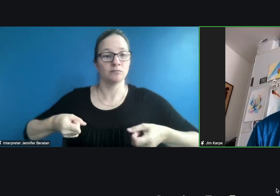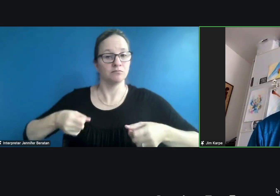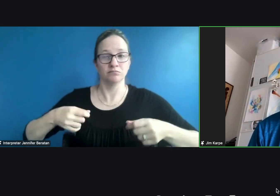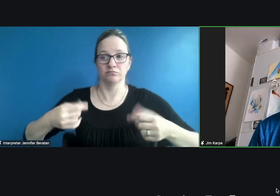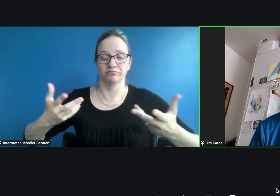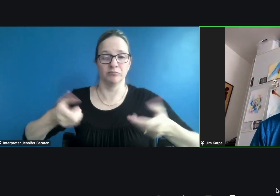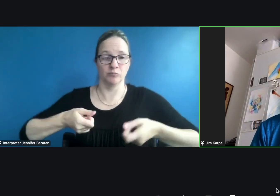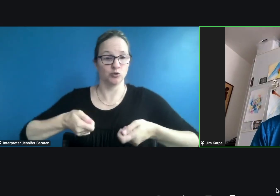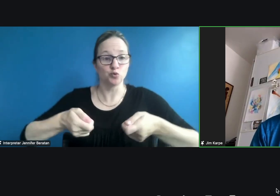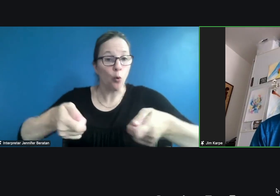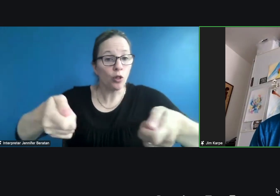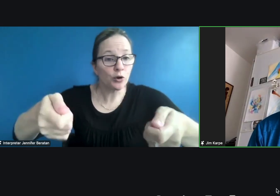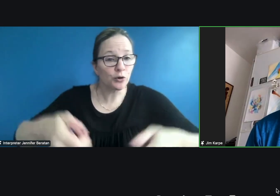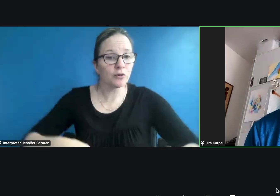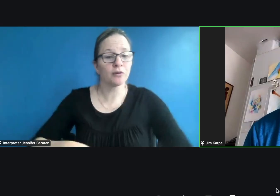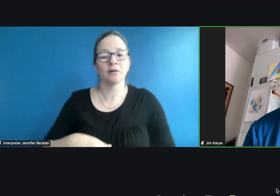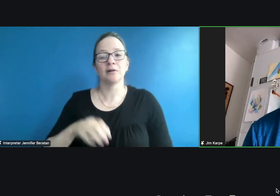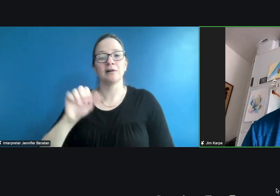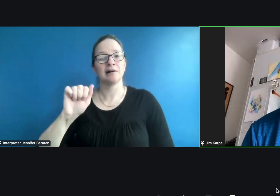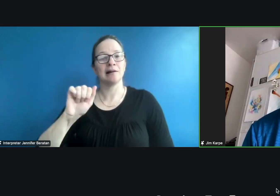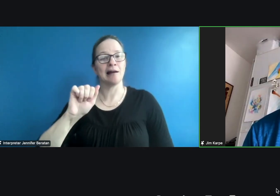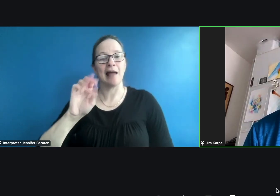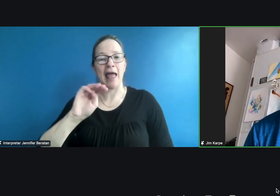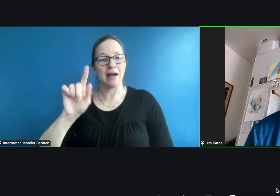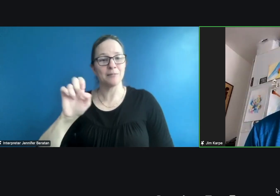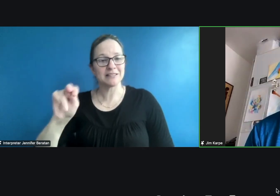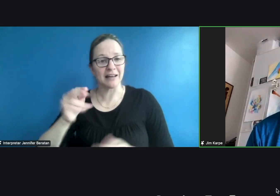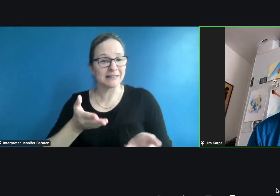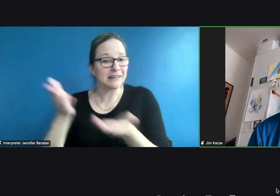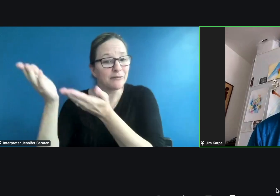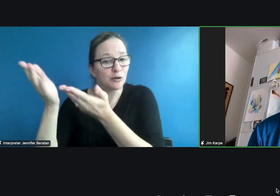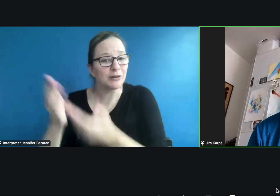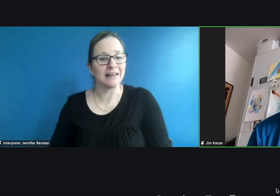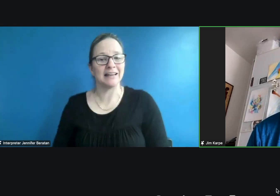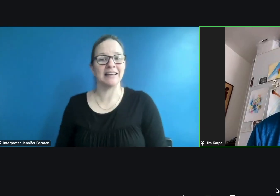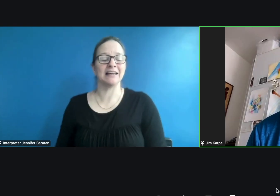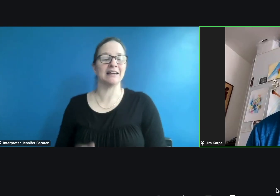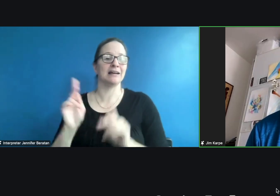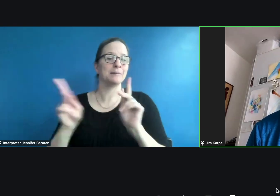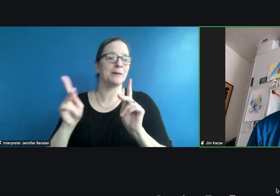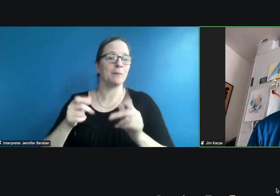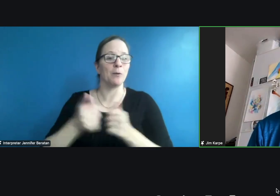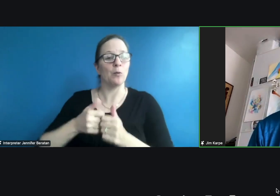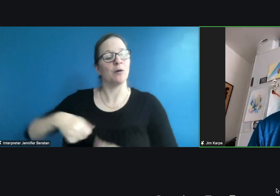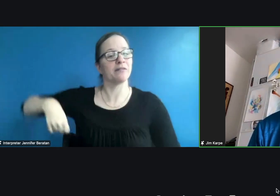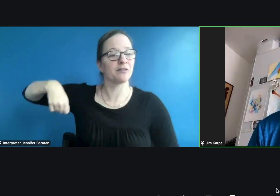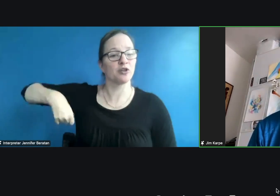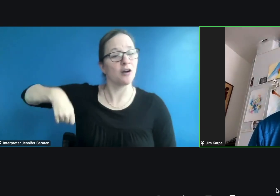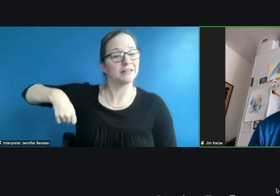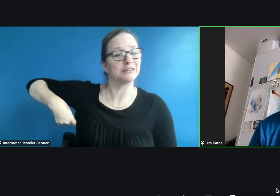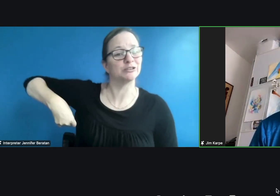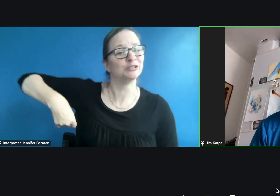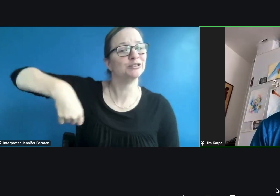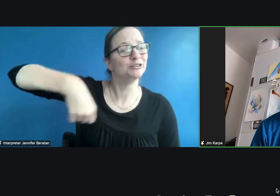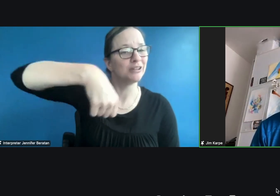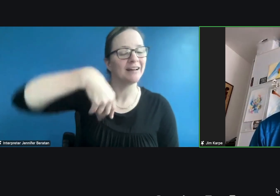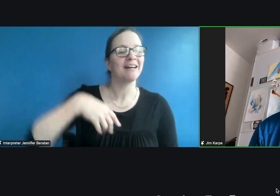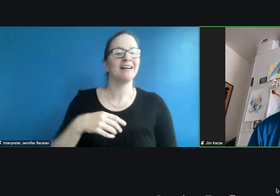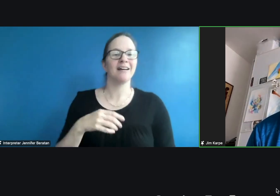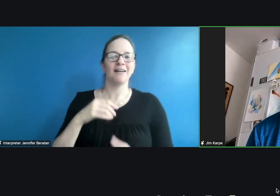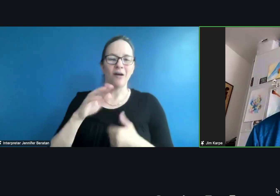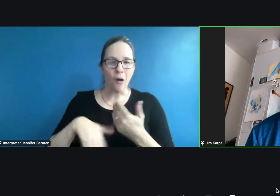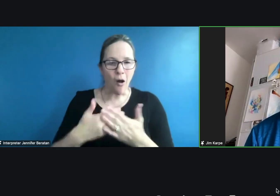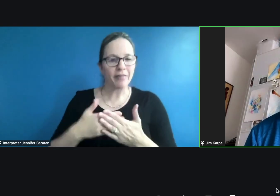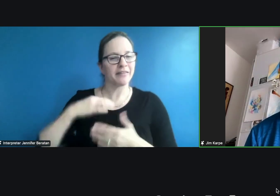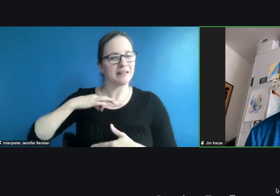stroller, Amazon delivery guys, people with luggage, right, with rolling luggage. All